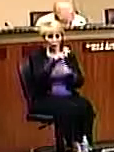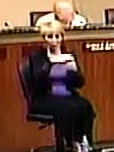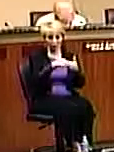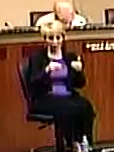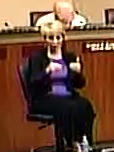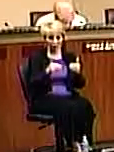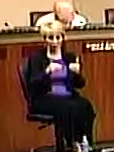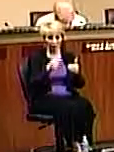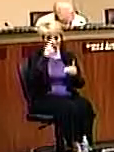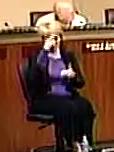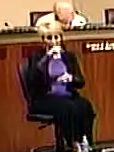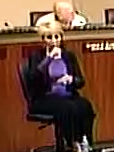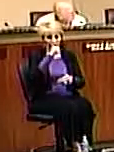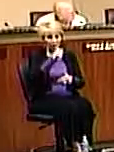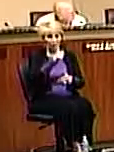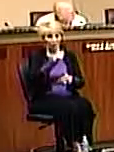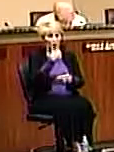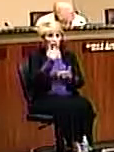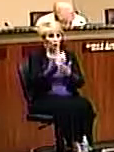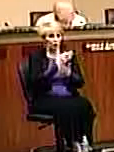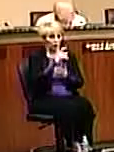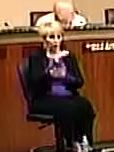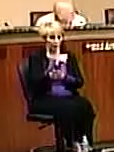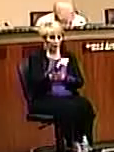$300 for not credit worthy.